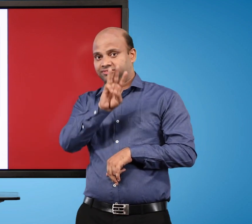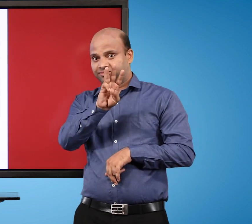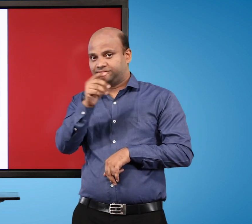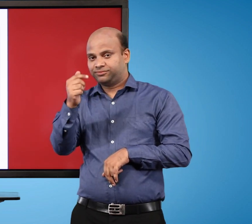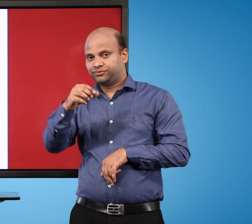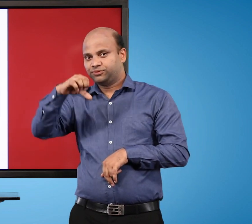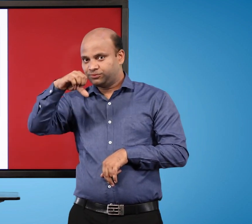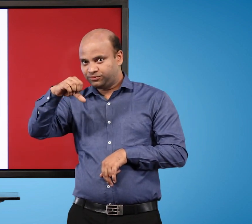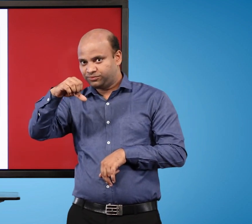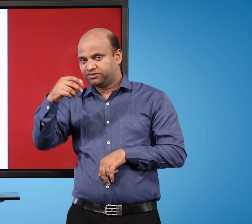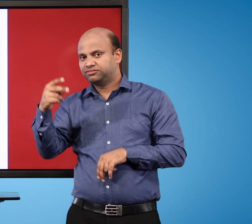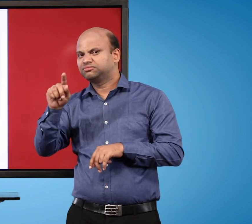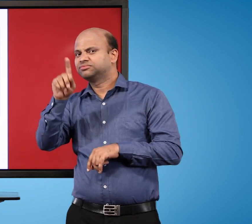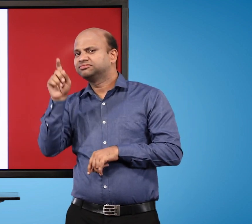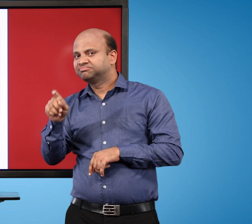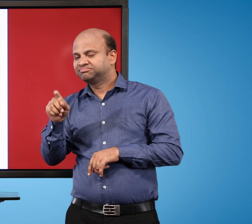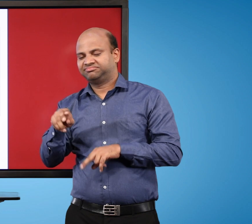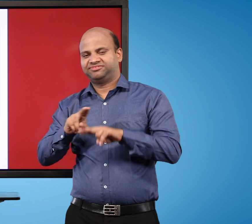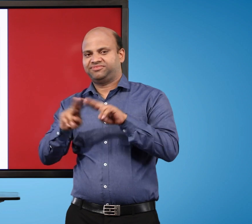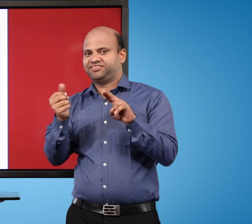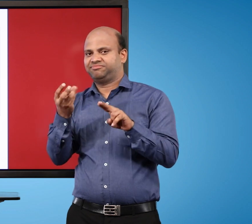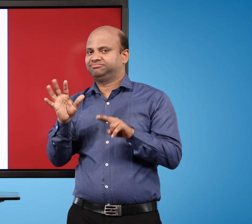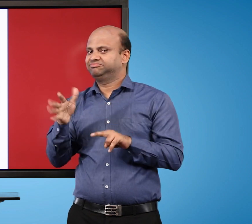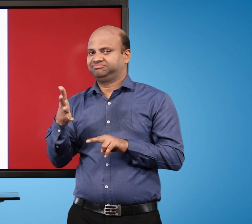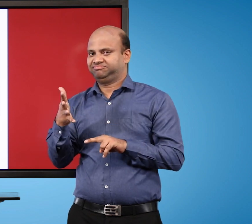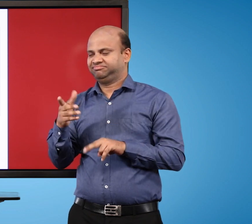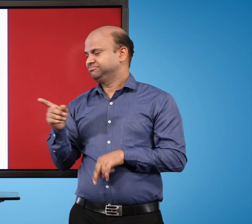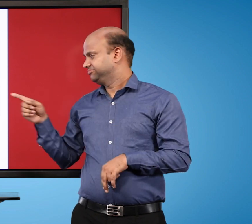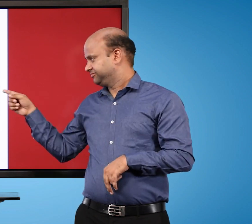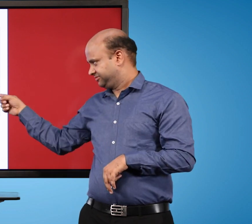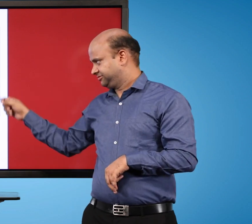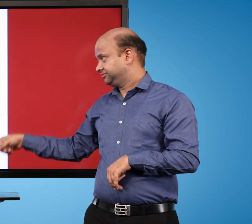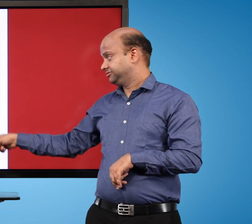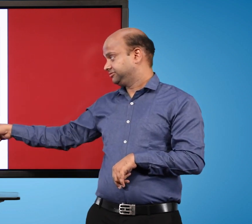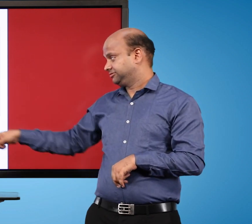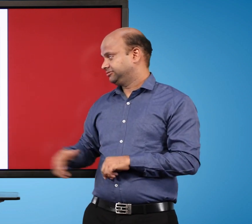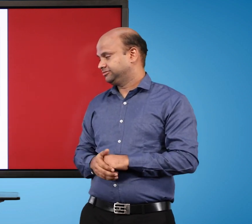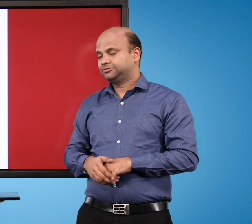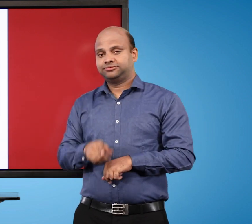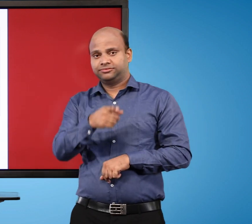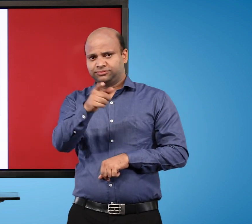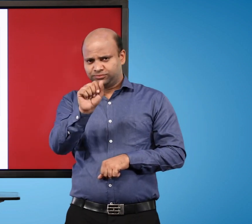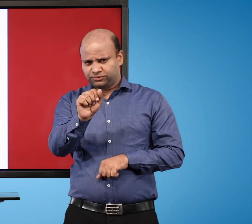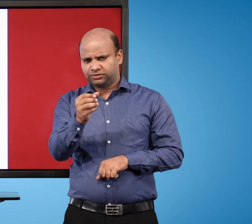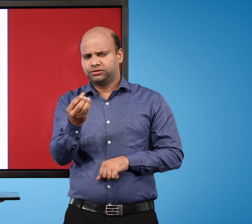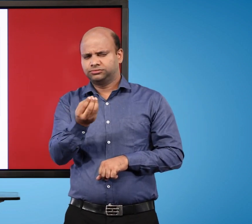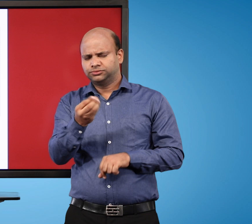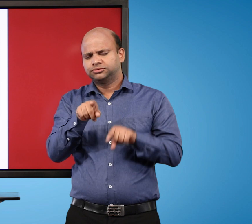3 minus 9 is equal to dash, not a whole number. Take